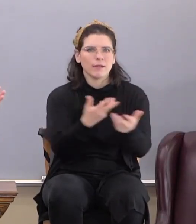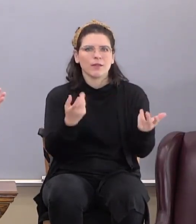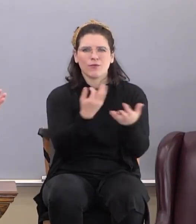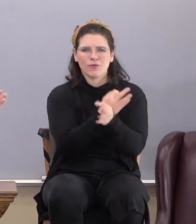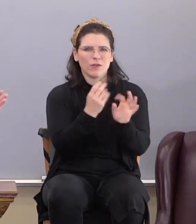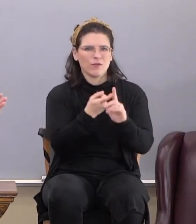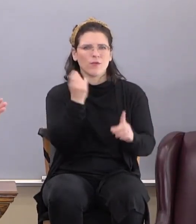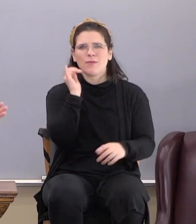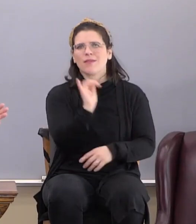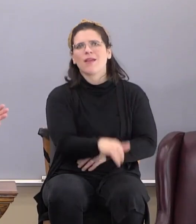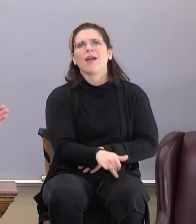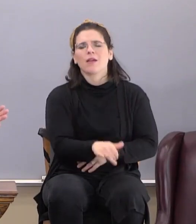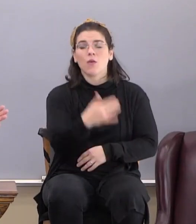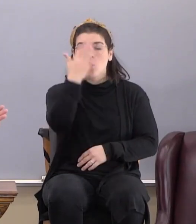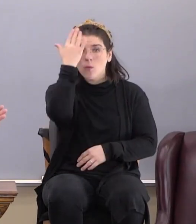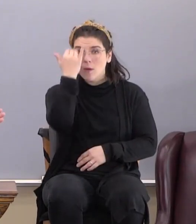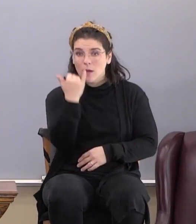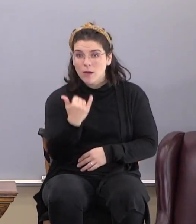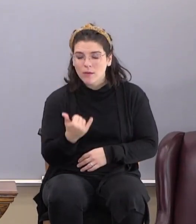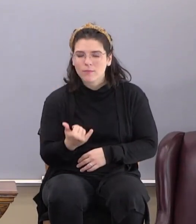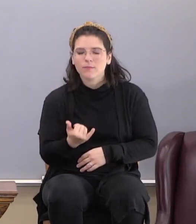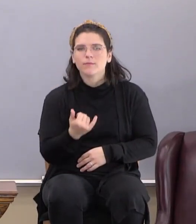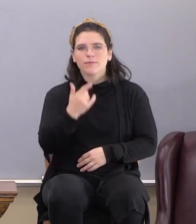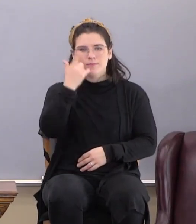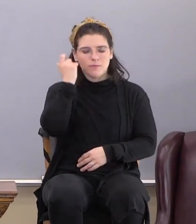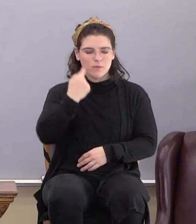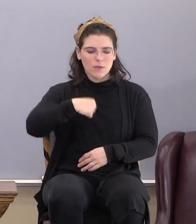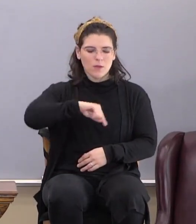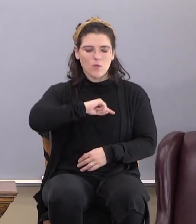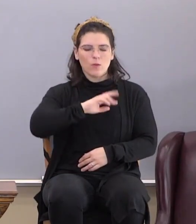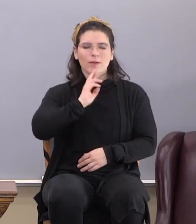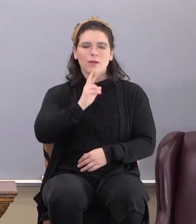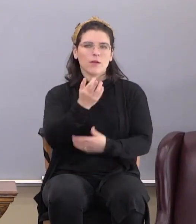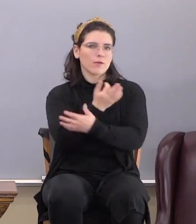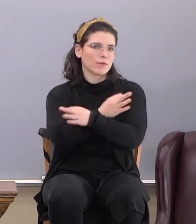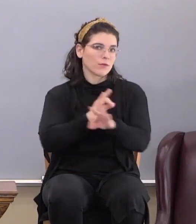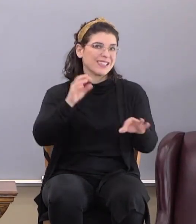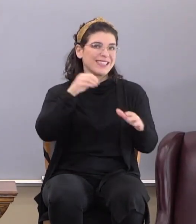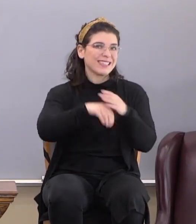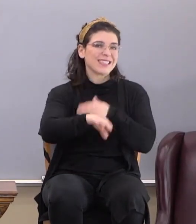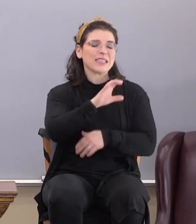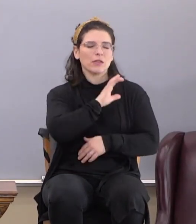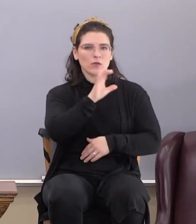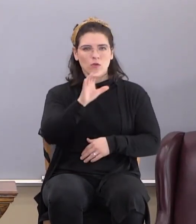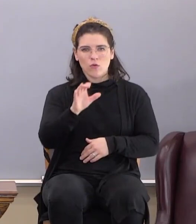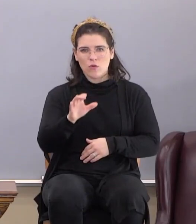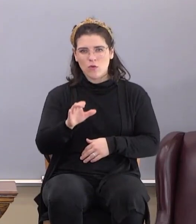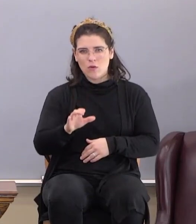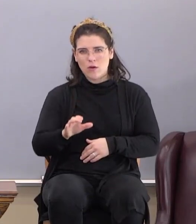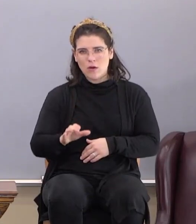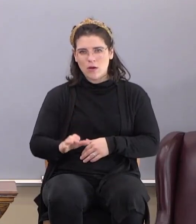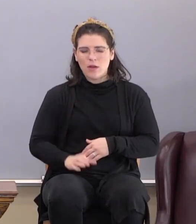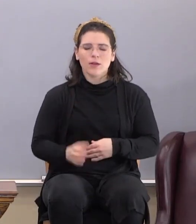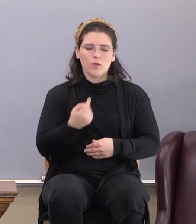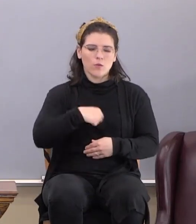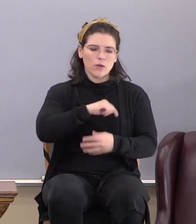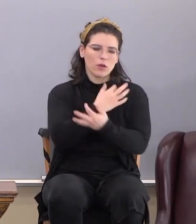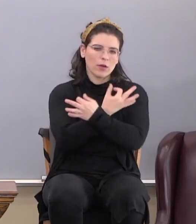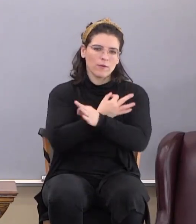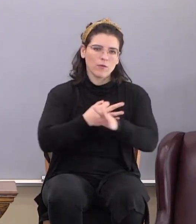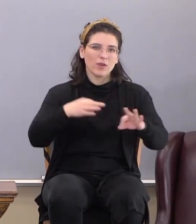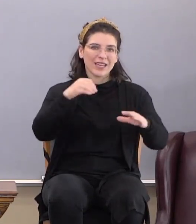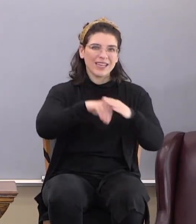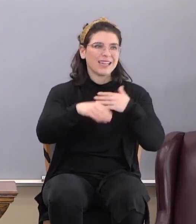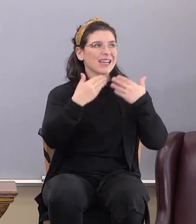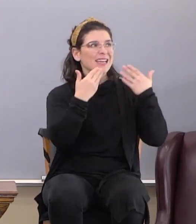of that. Why? Because we're free in Christ. We're free